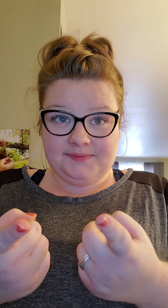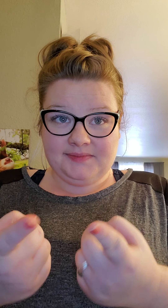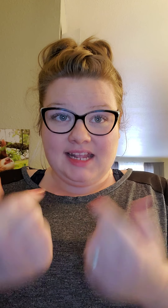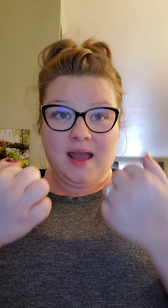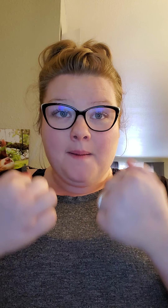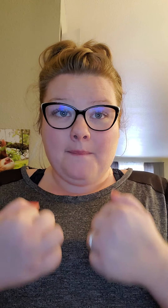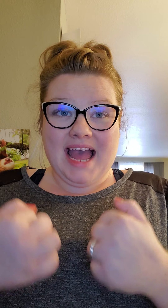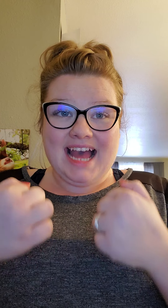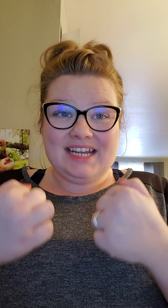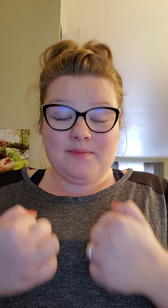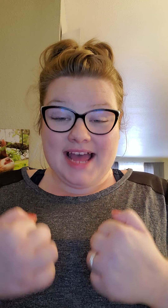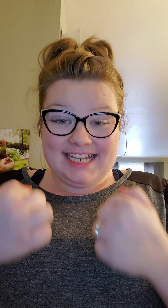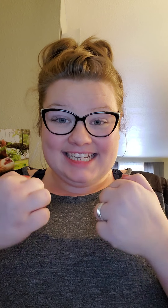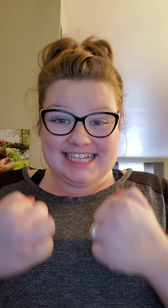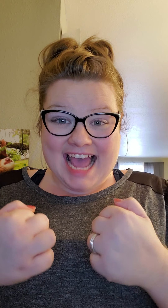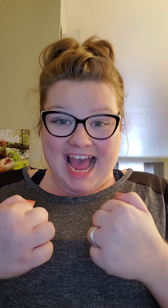Mad Bet Dad